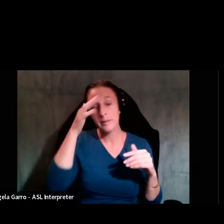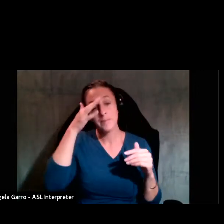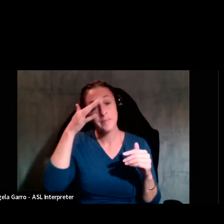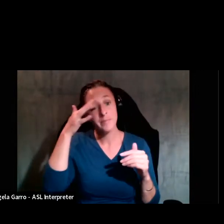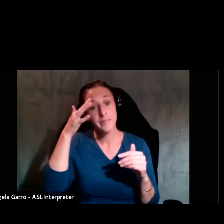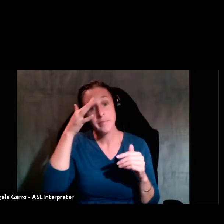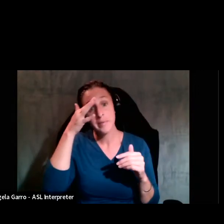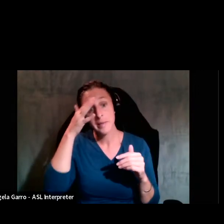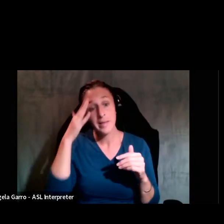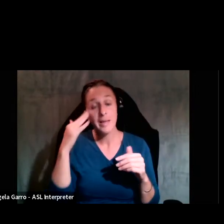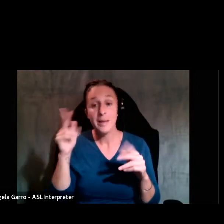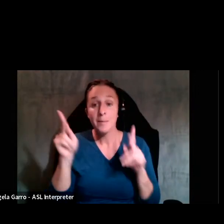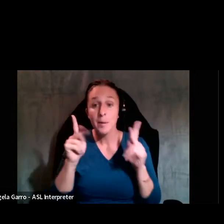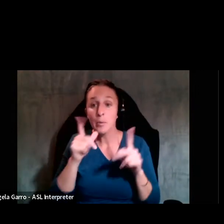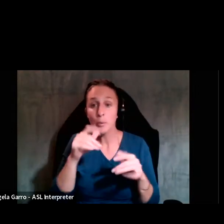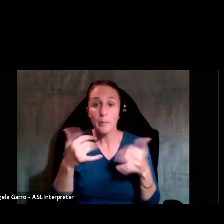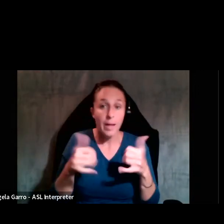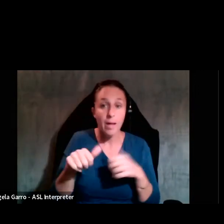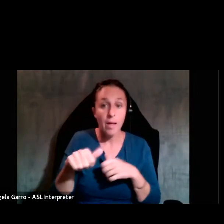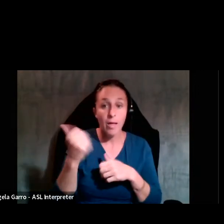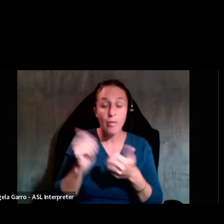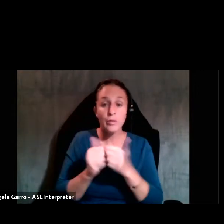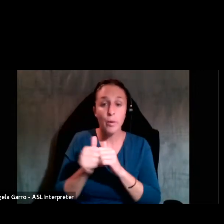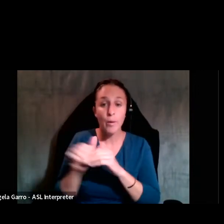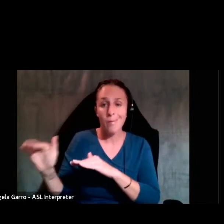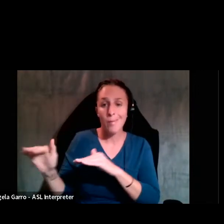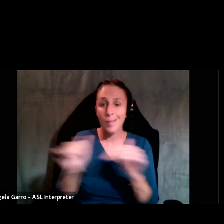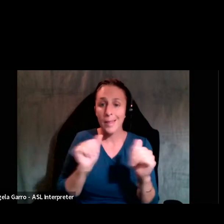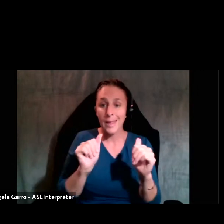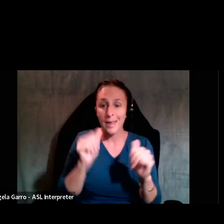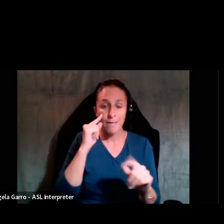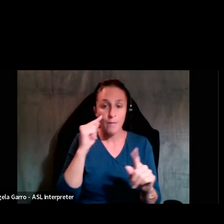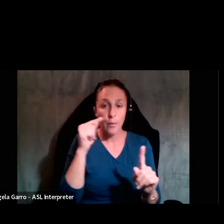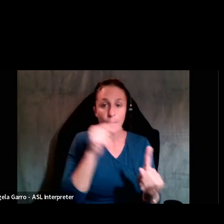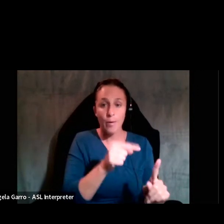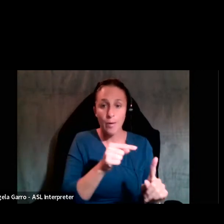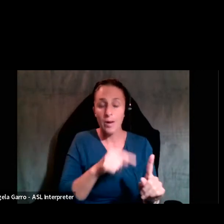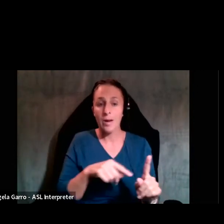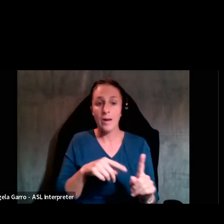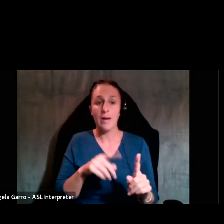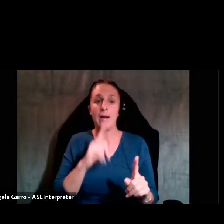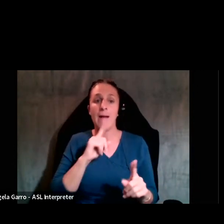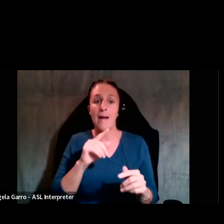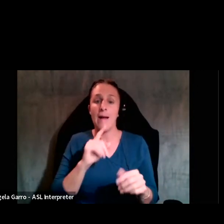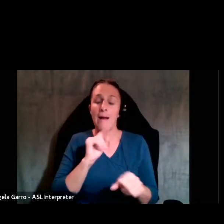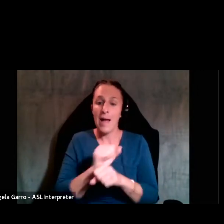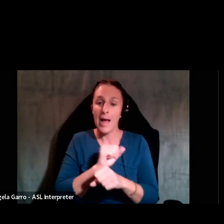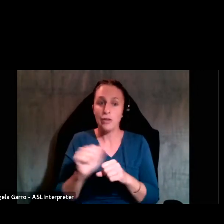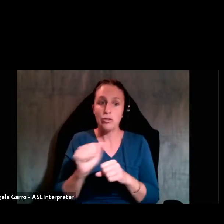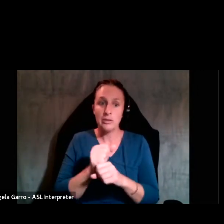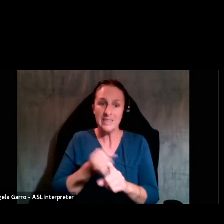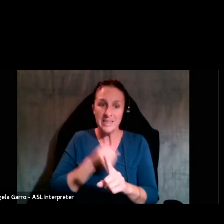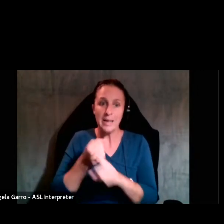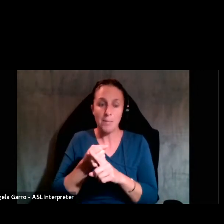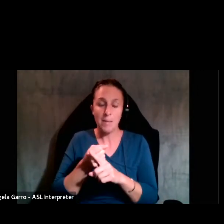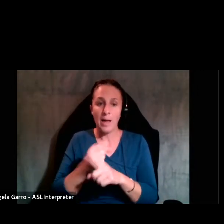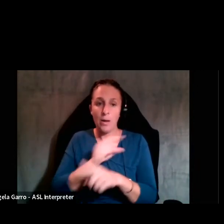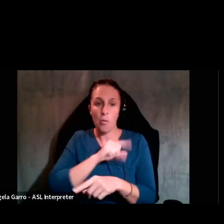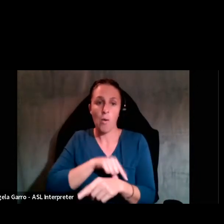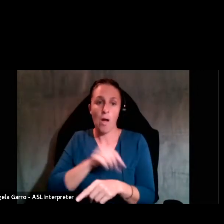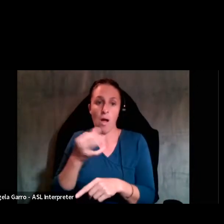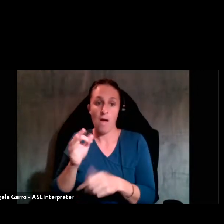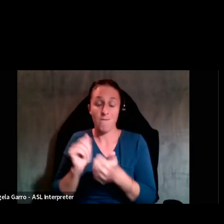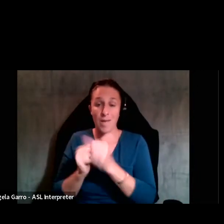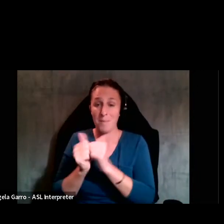people who were playing another sport, leaving that sport and actually impacting the quality of the competition. And it